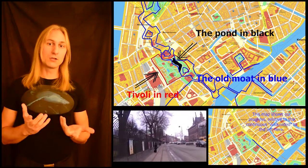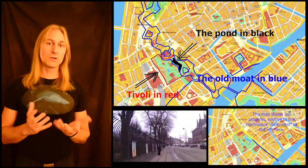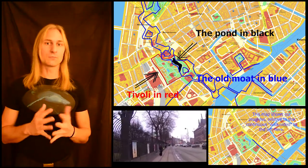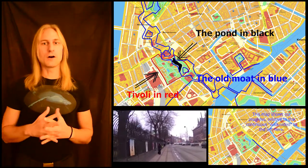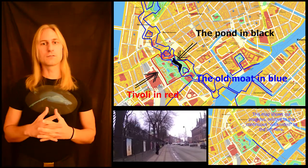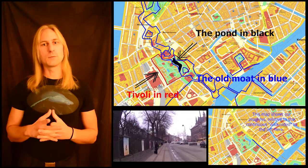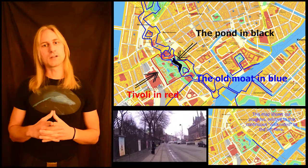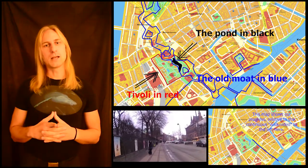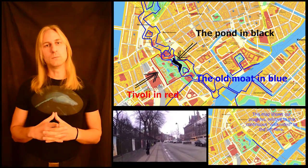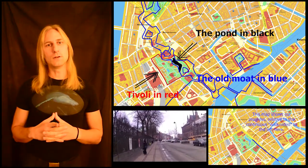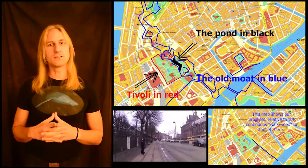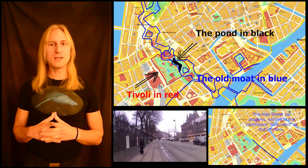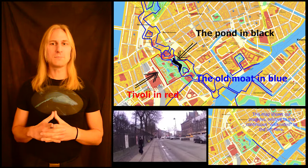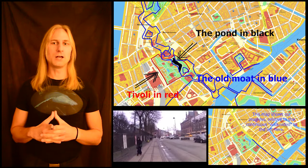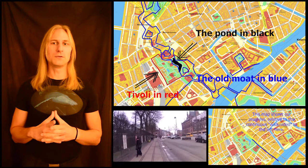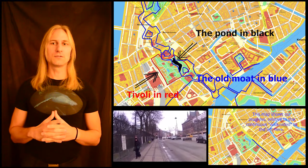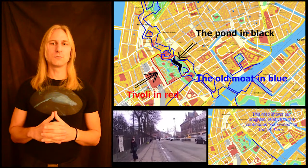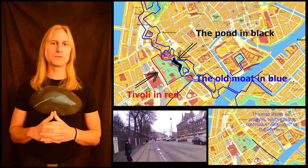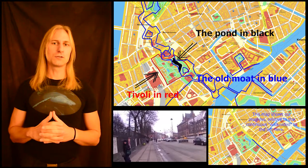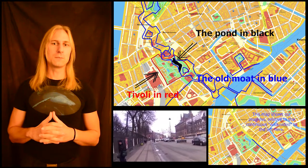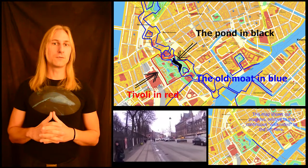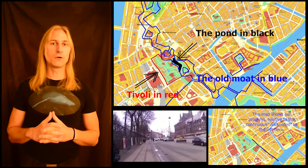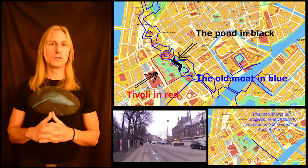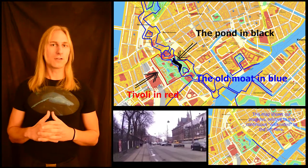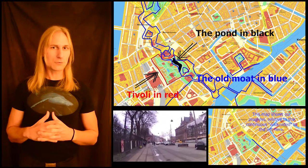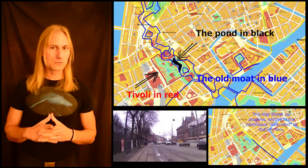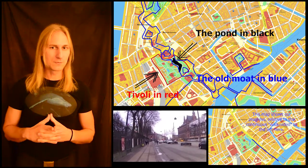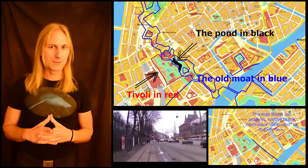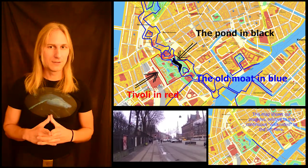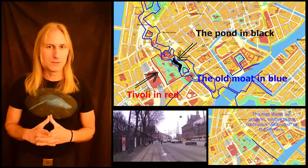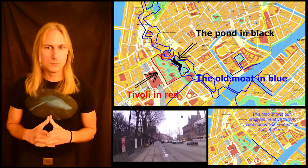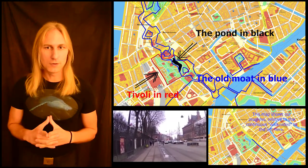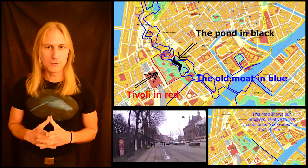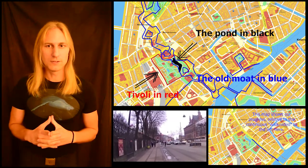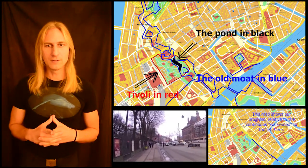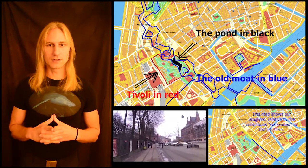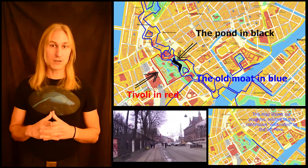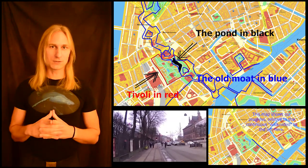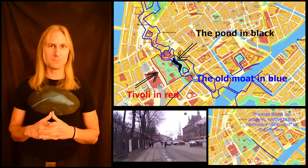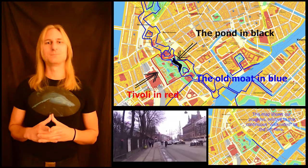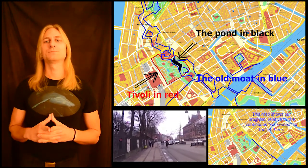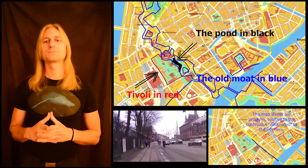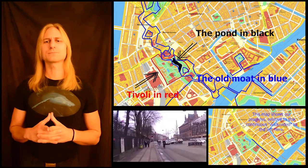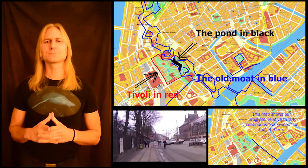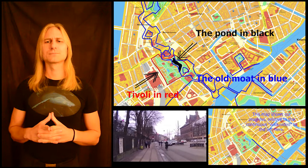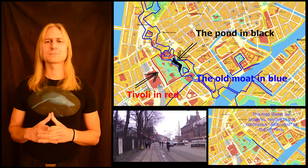leaving a curious mark from a time when its main purpose was to keep foreigners out rather than attract